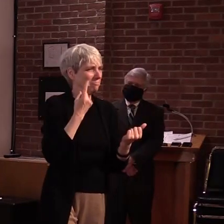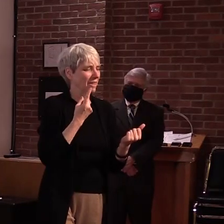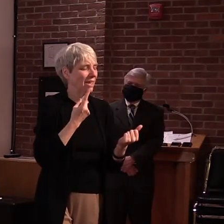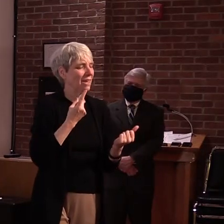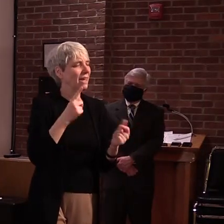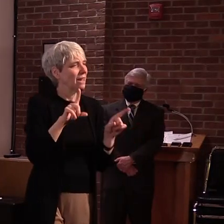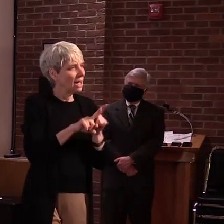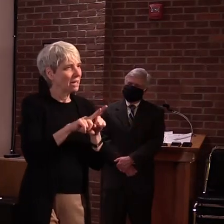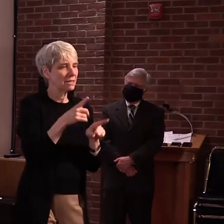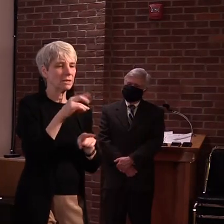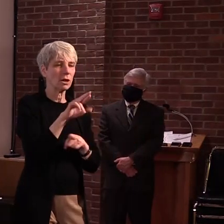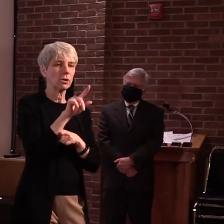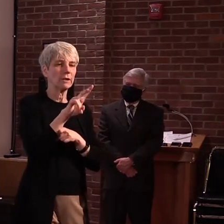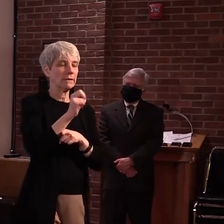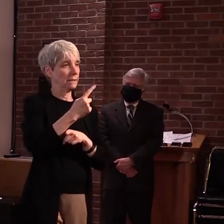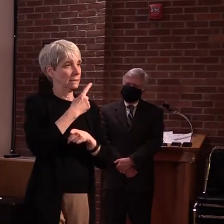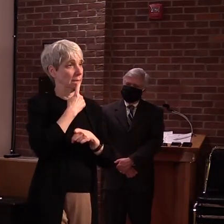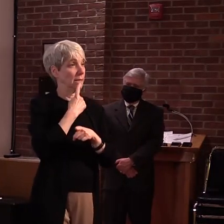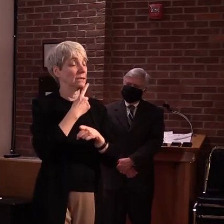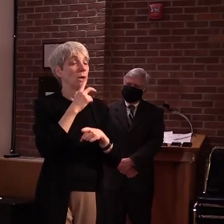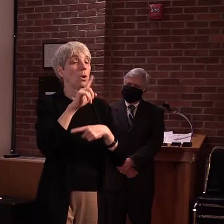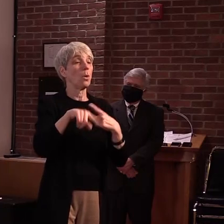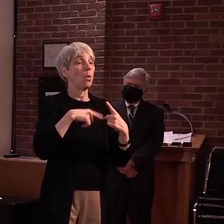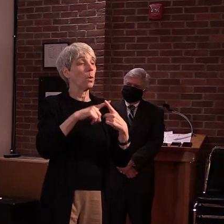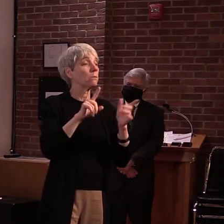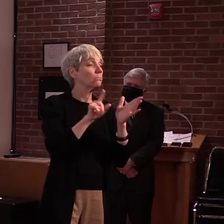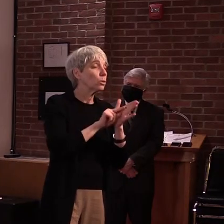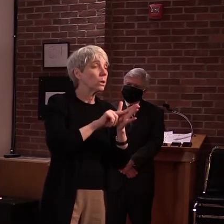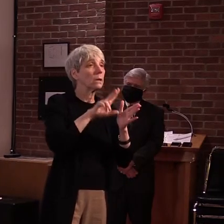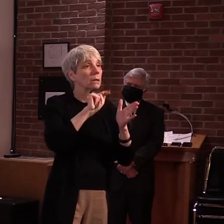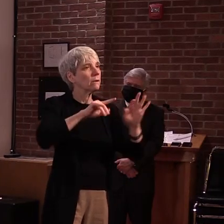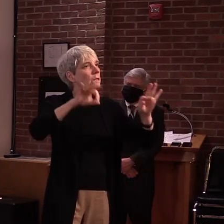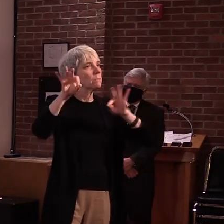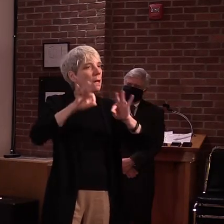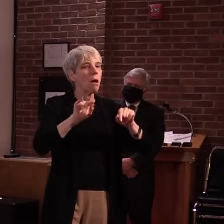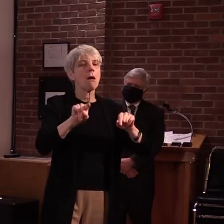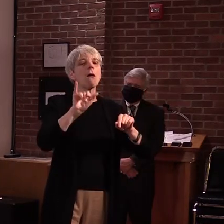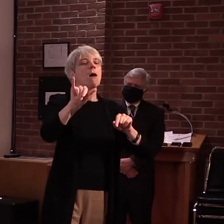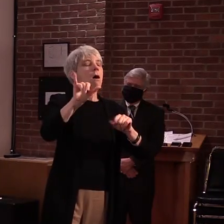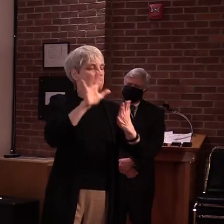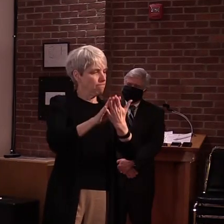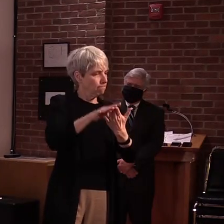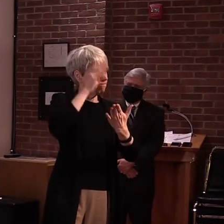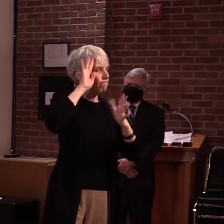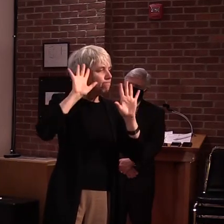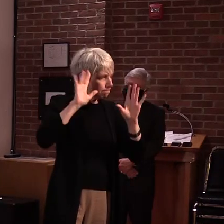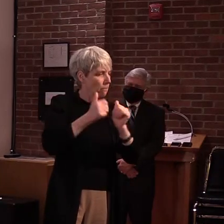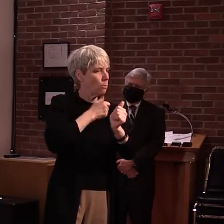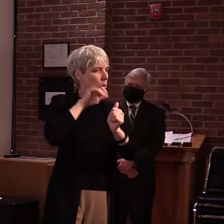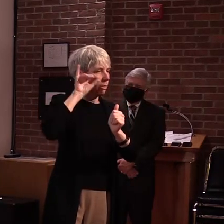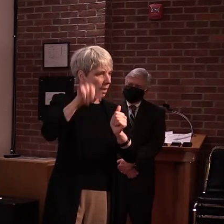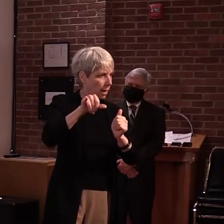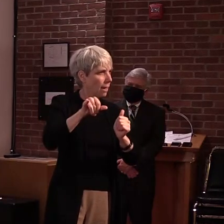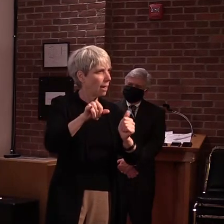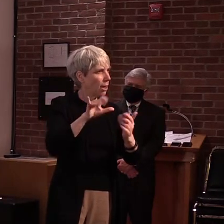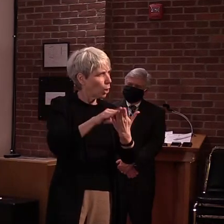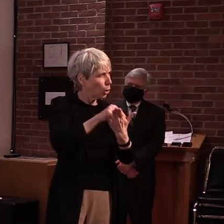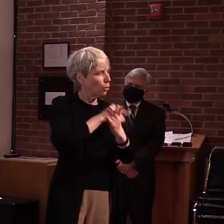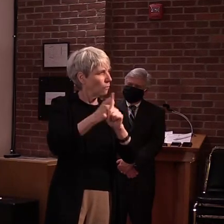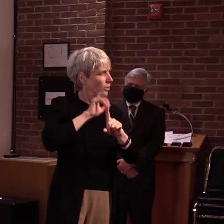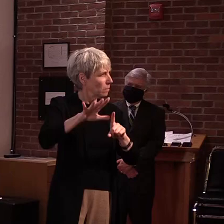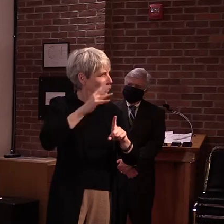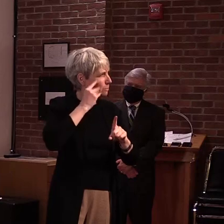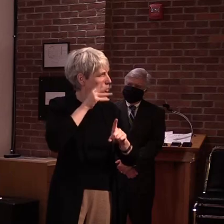helpful when the media covers these things in some detail so that people understand, as you lose some restrictions, how this can spread. Any